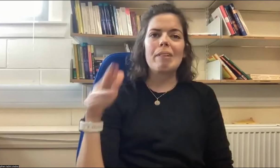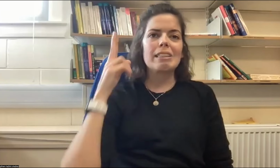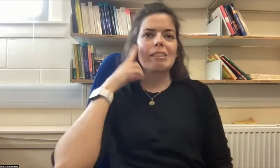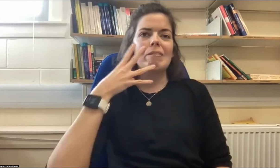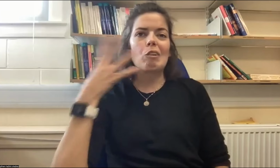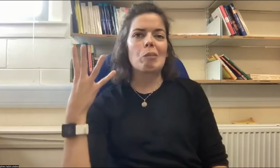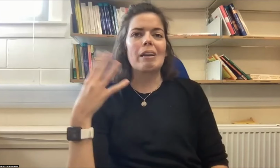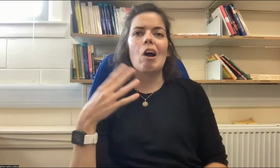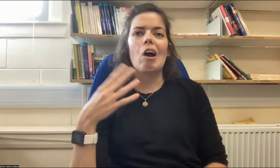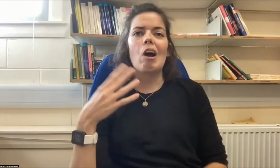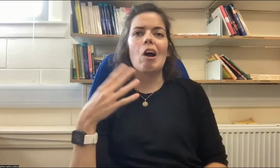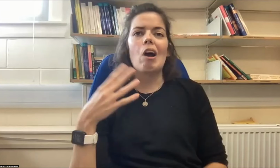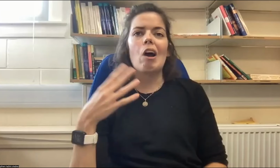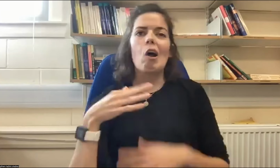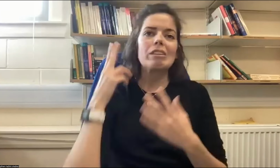know.